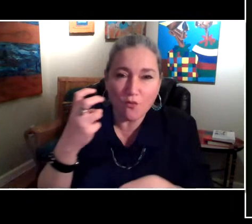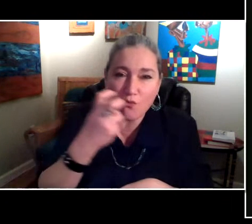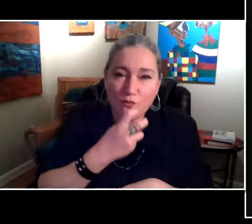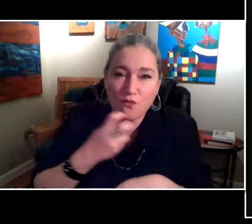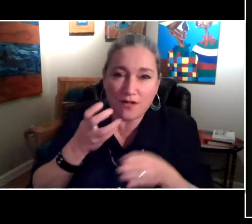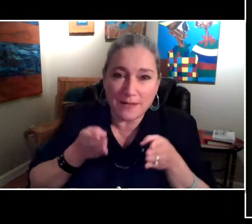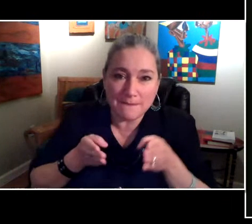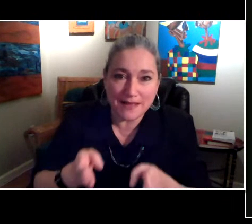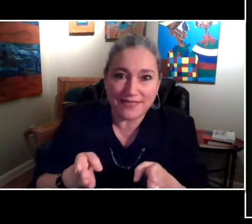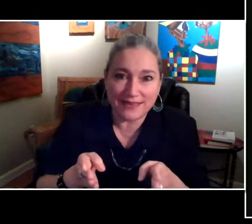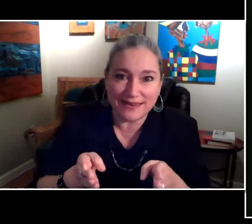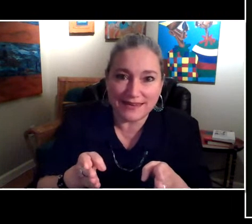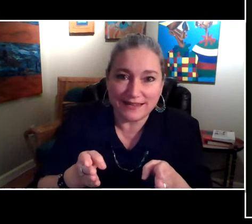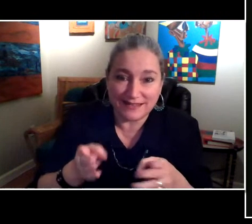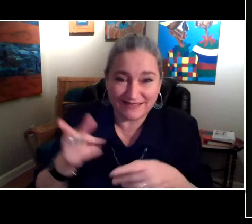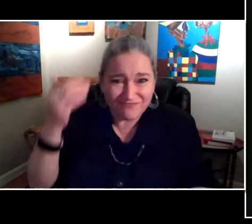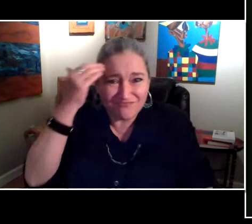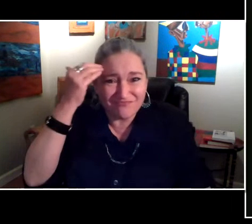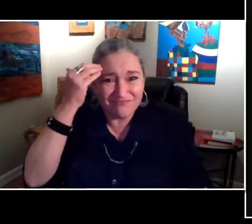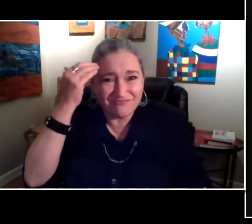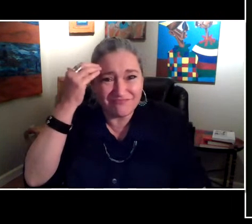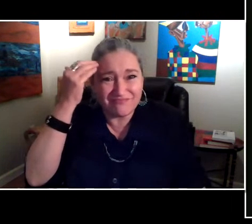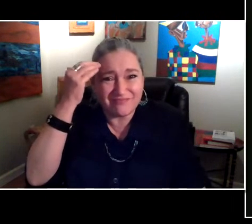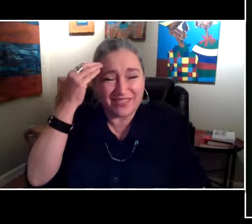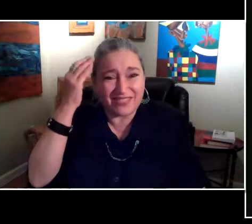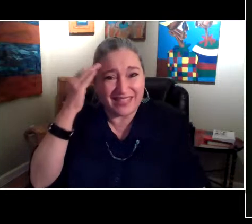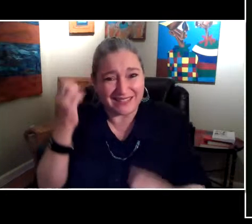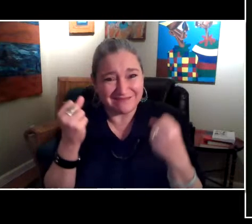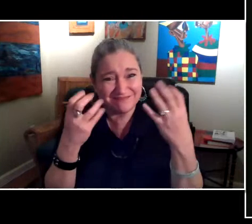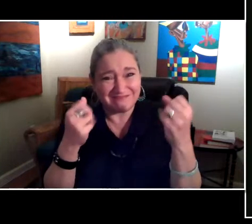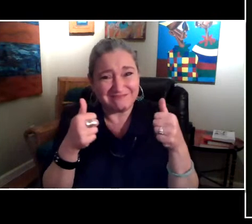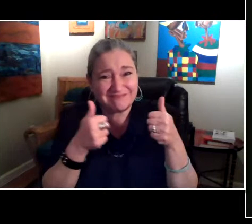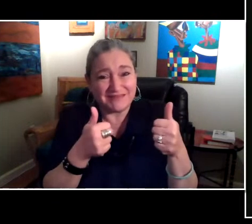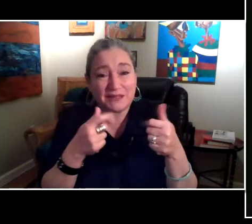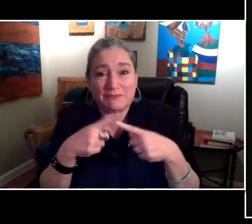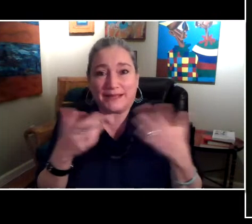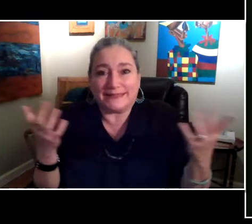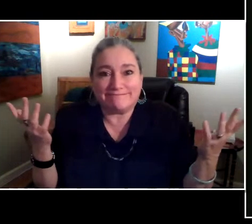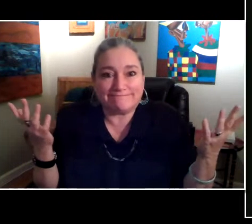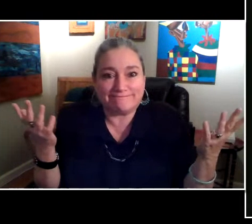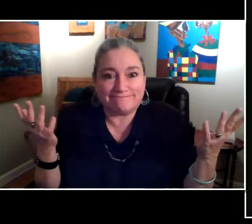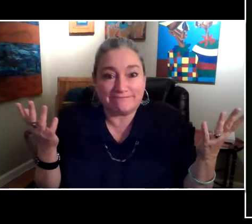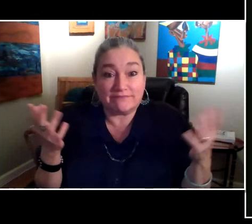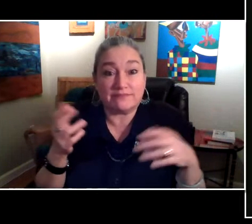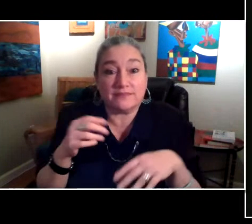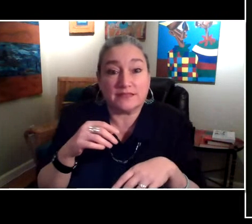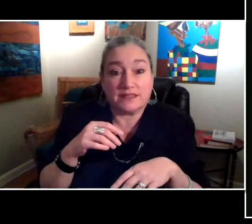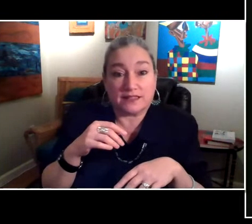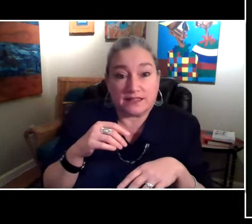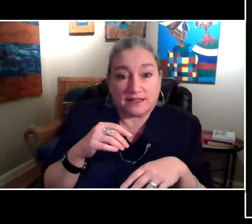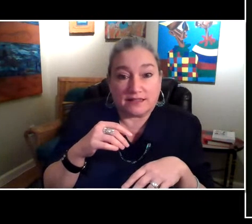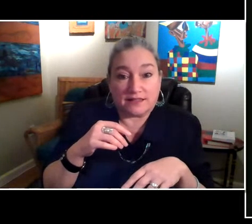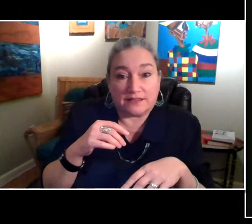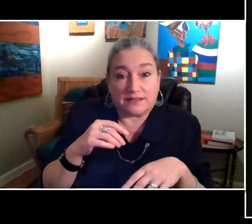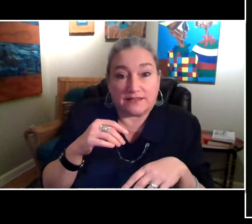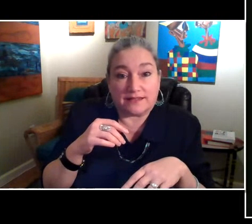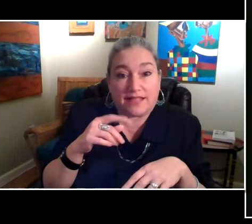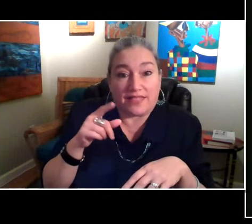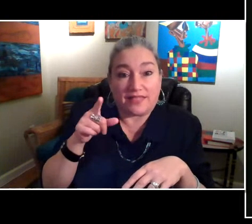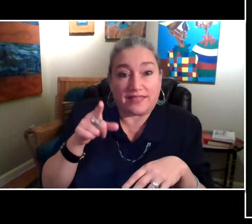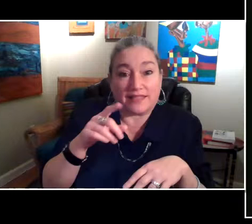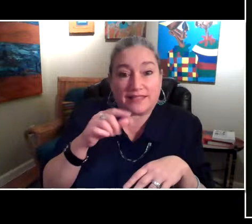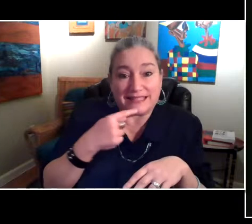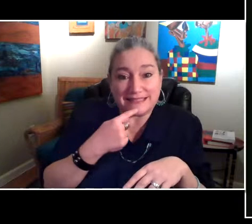on the altar of the pure oral method." They knew at this time that sign language was